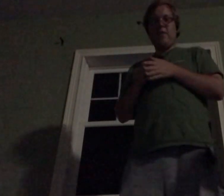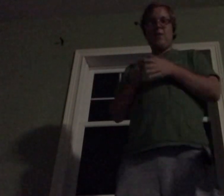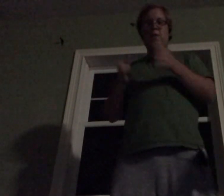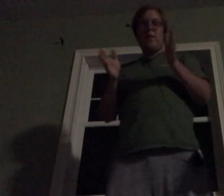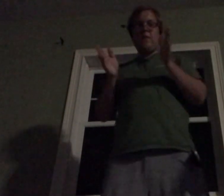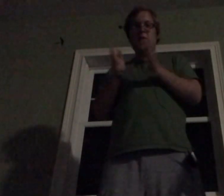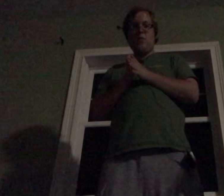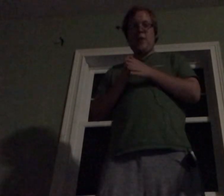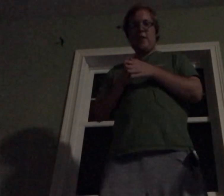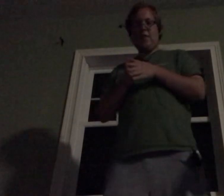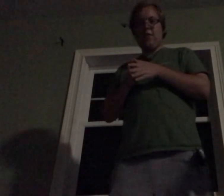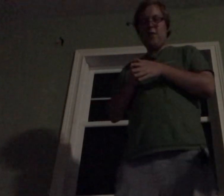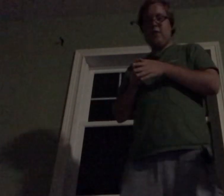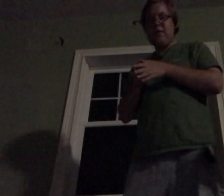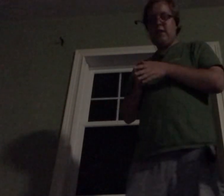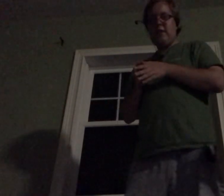there in the visualizer,